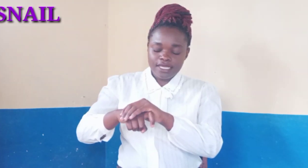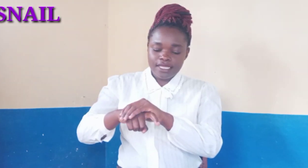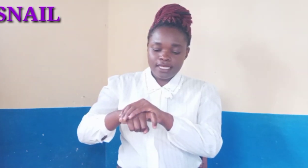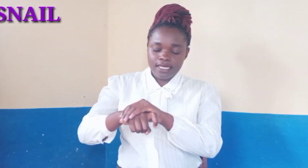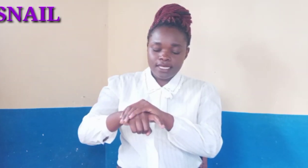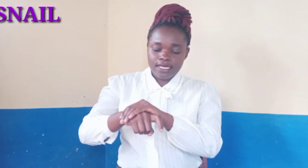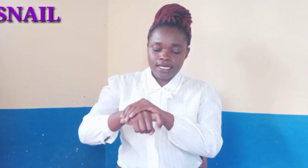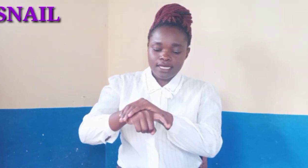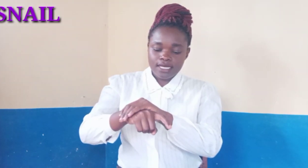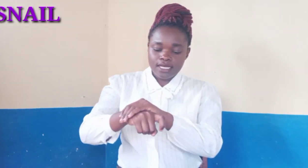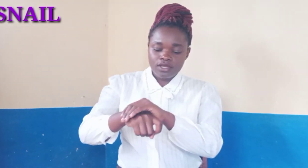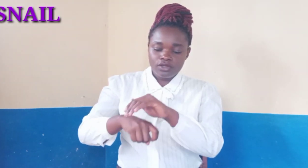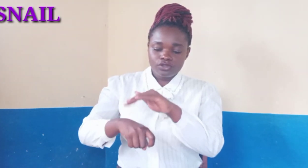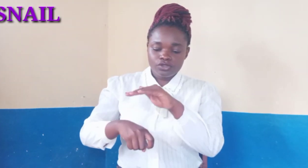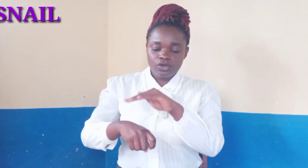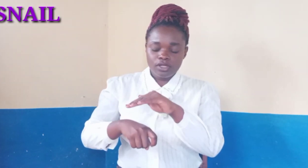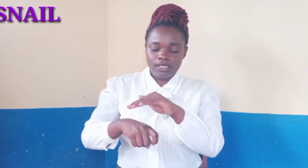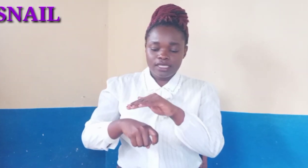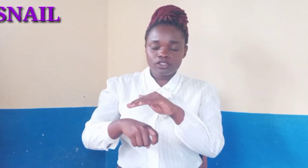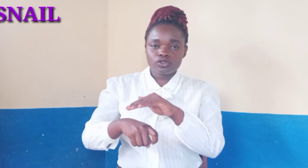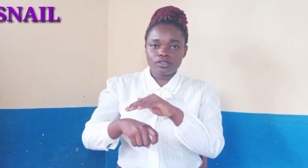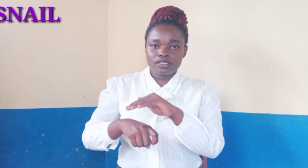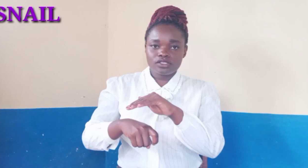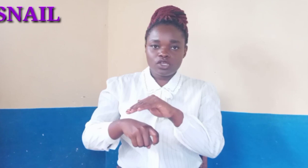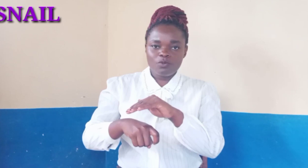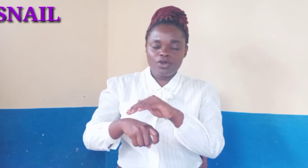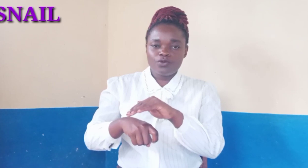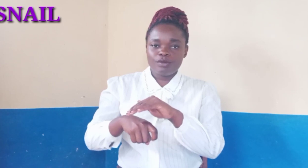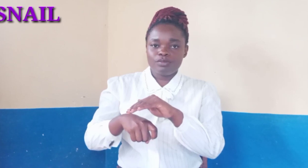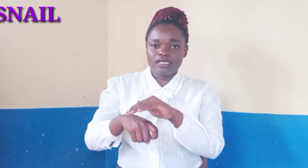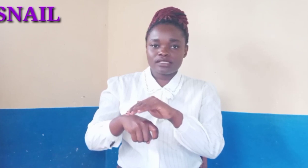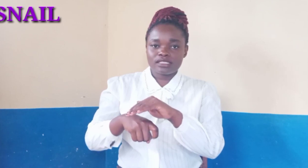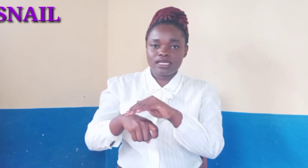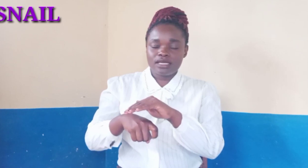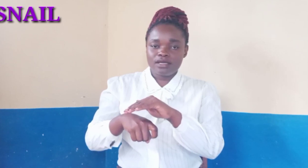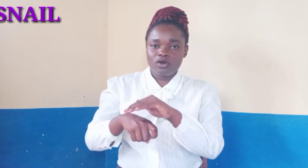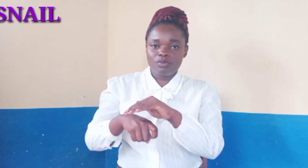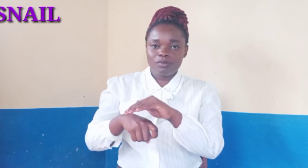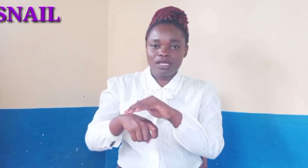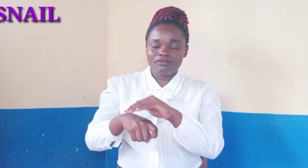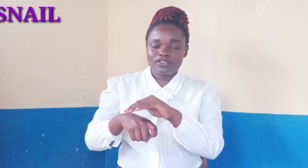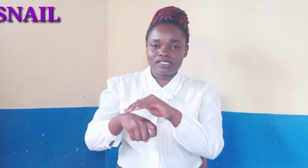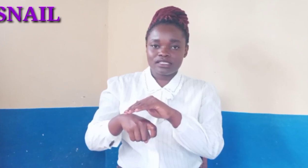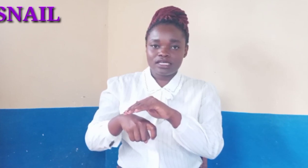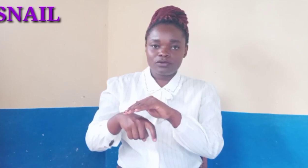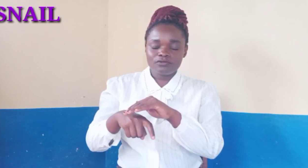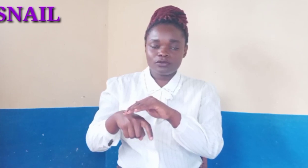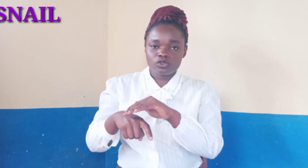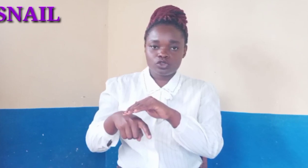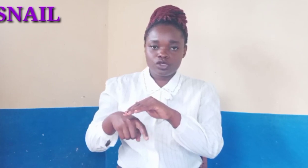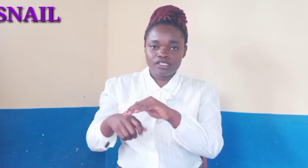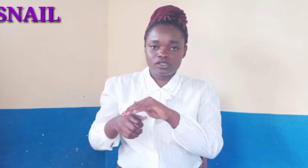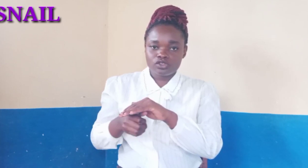snail. So like in the same way we placed the open palm facing down for tortoise, tortoise